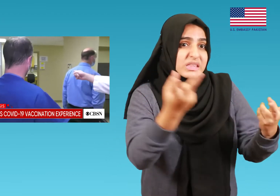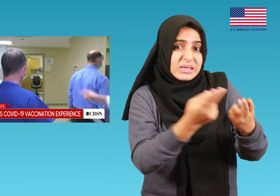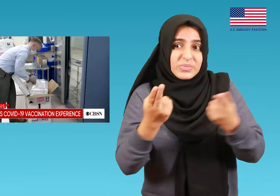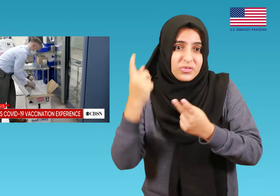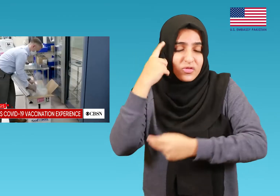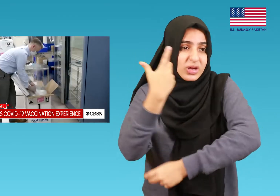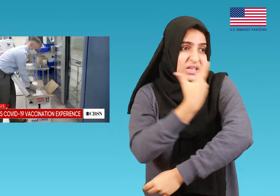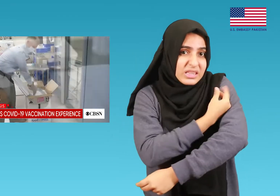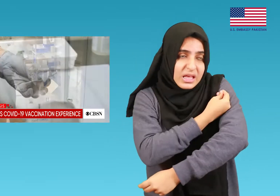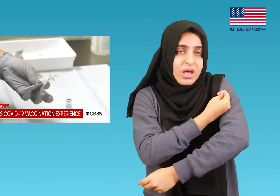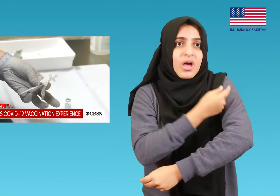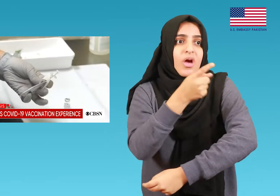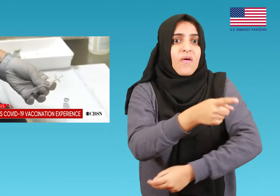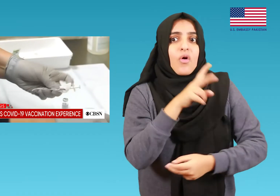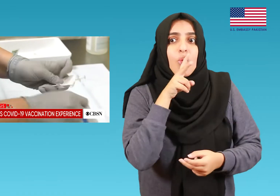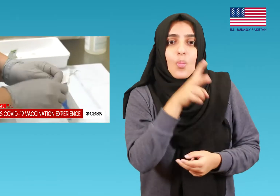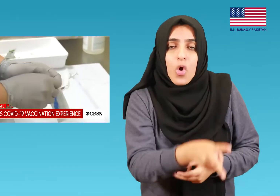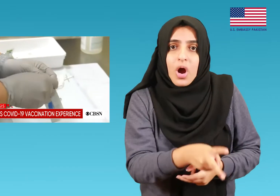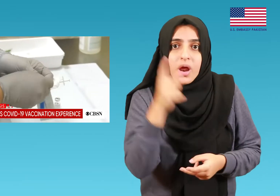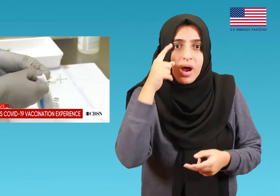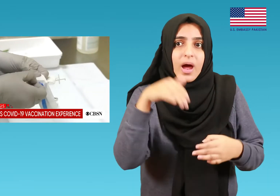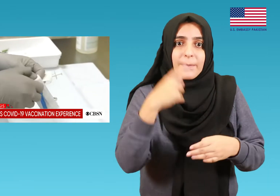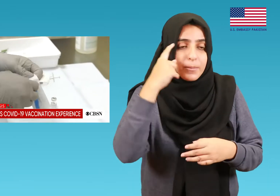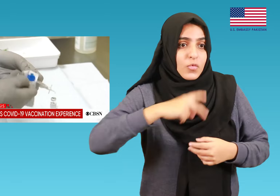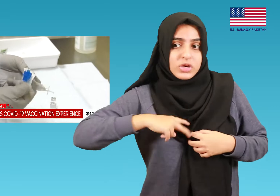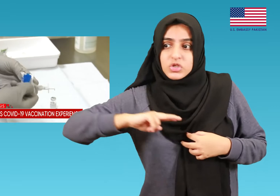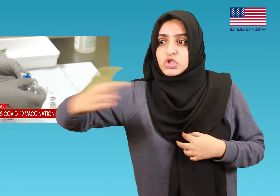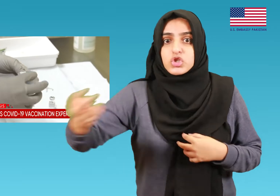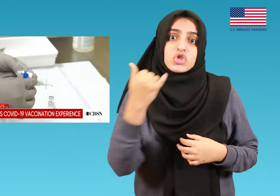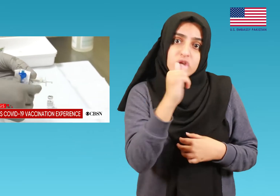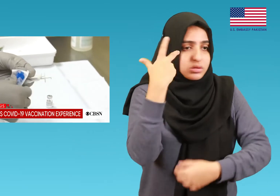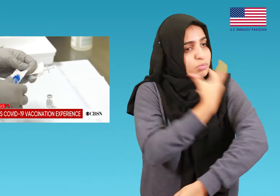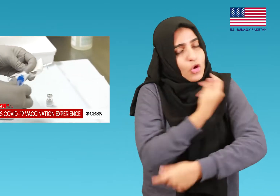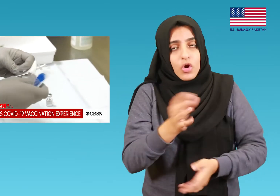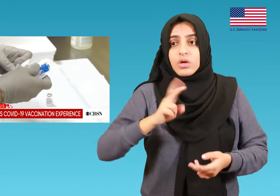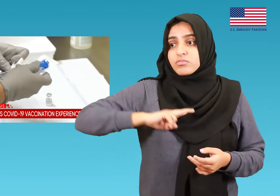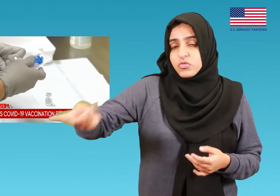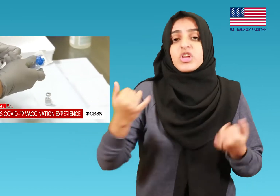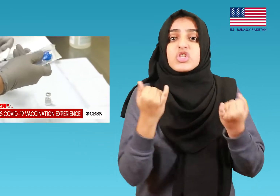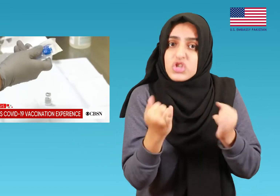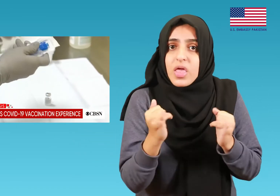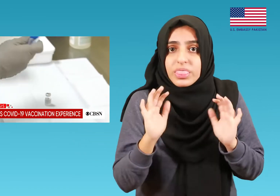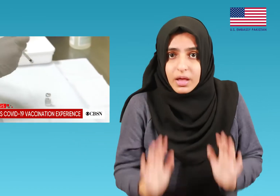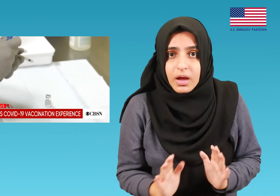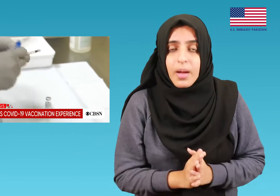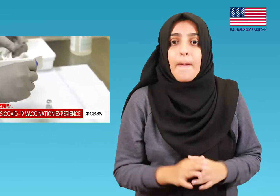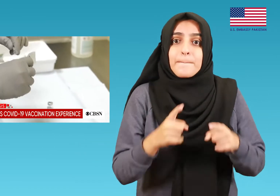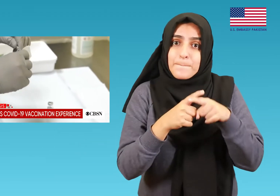got the vaccine were infected and might have been able to still transmit the virus to other people, but they just did not have